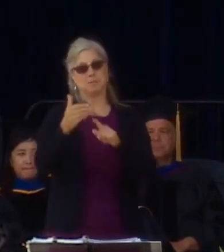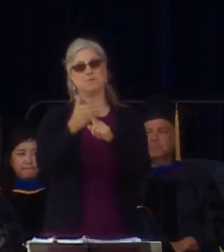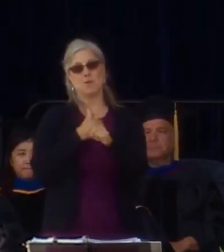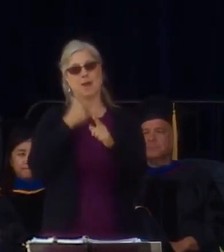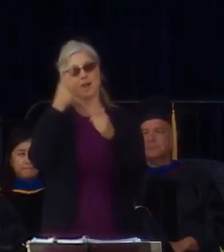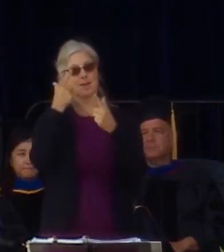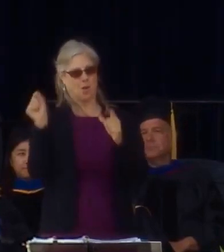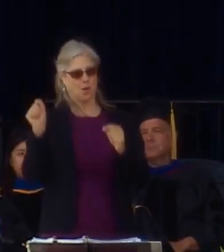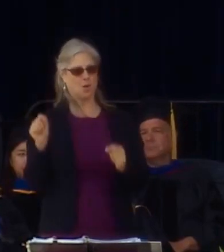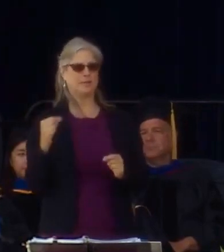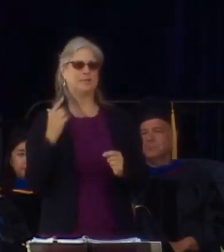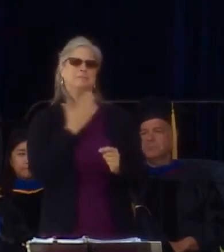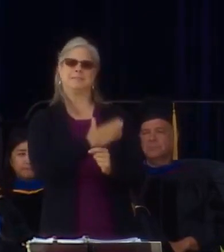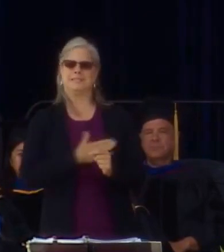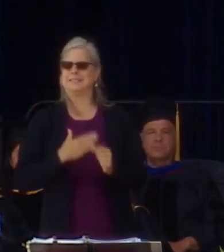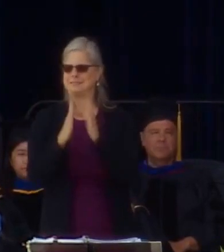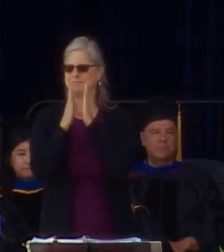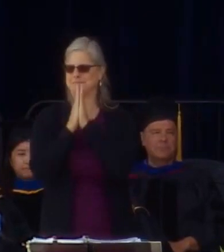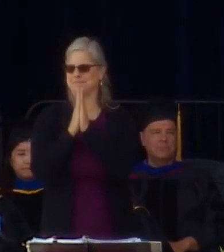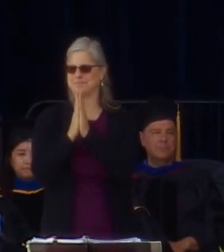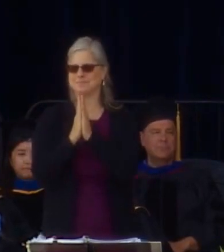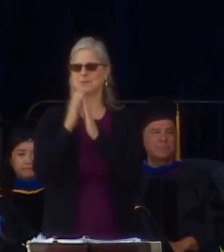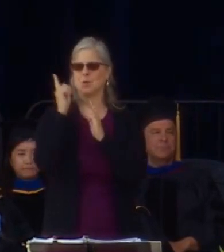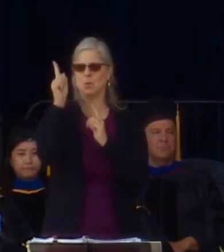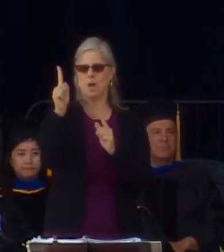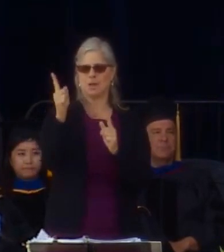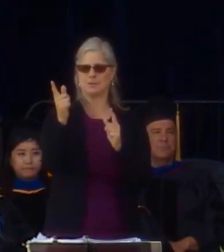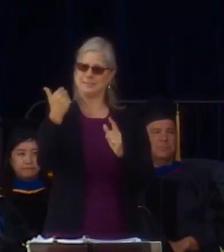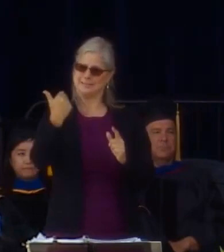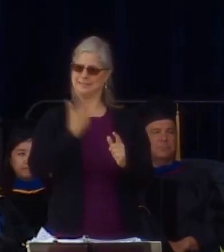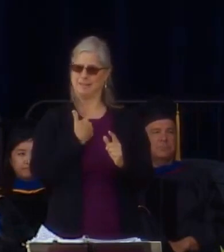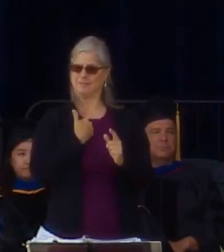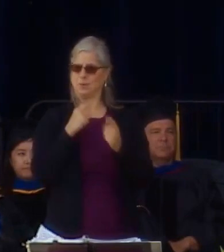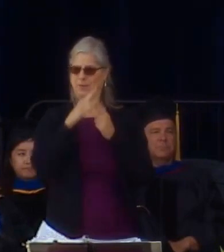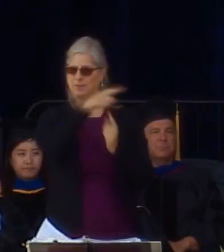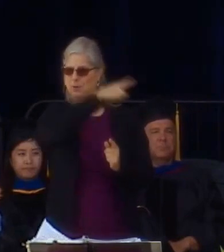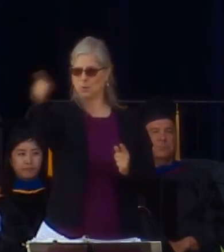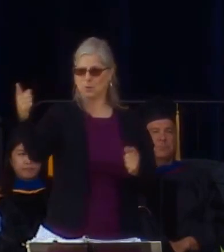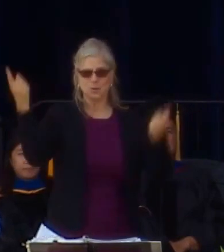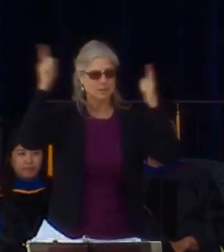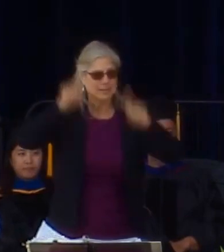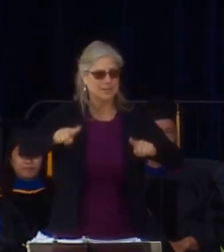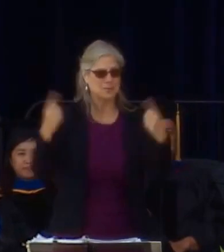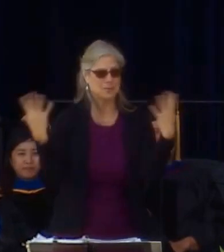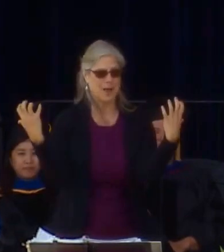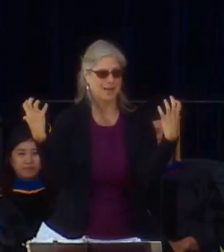I go, may I please ask to take a quick selfie with you all? You in?